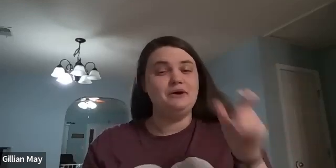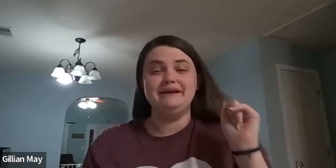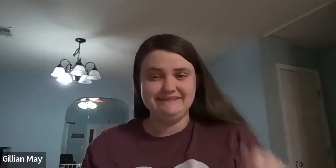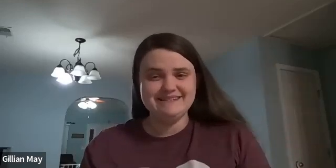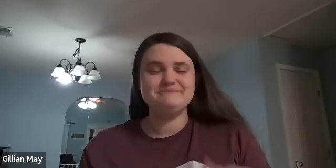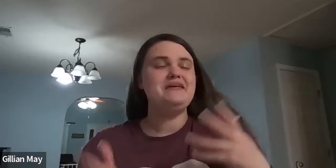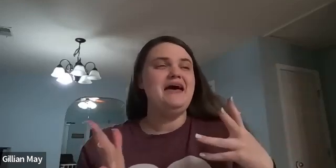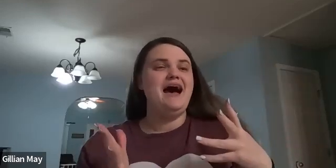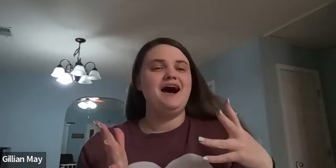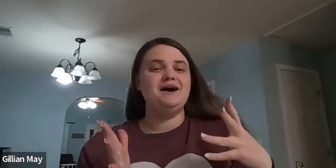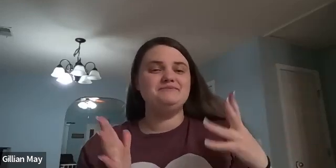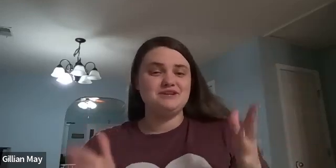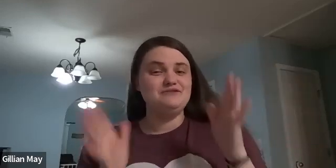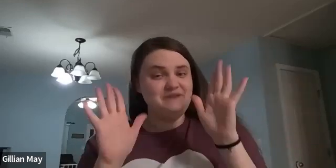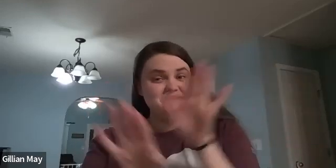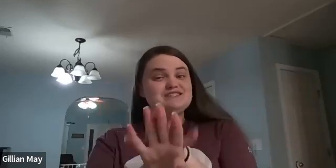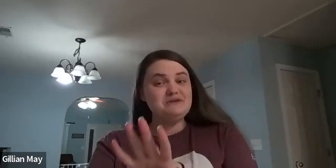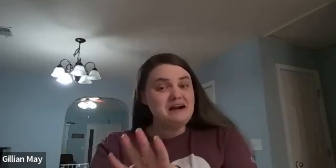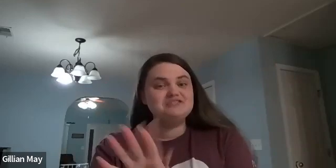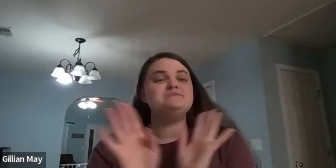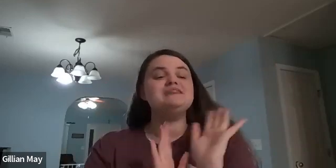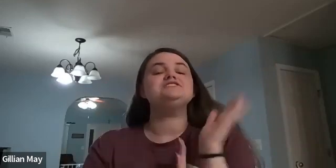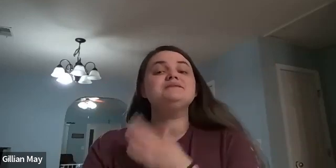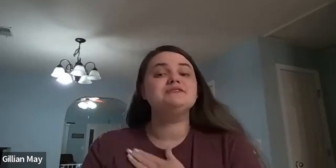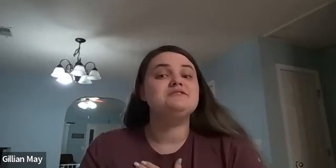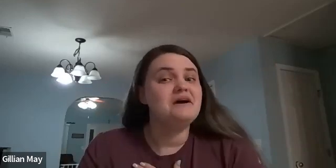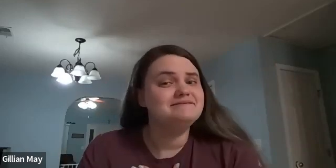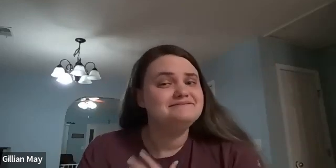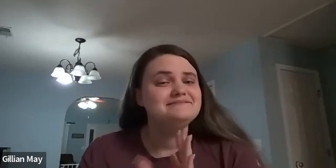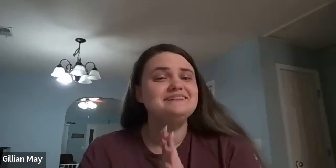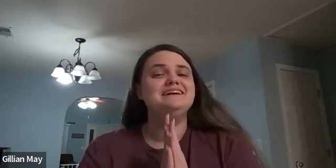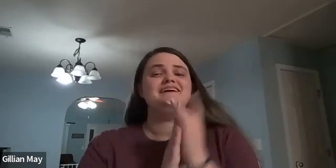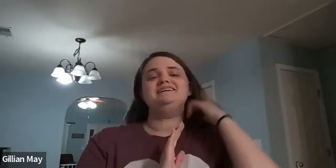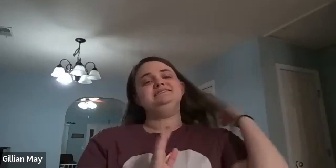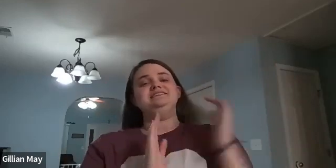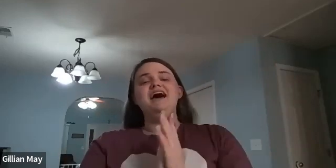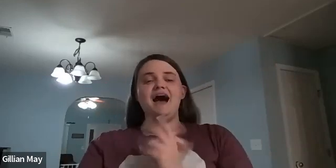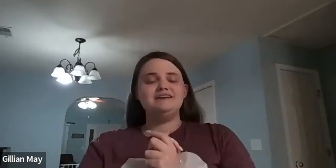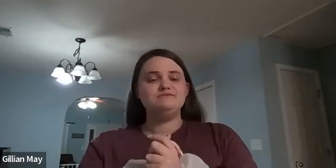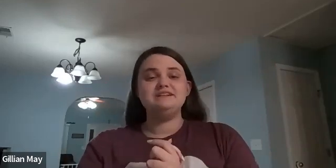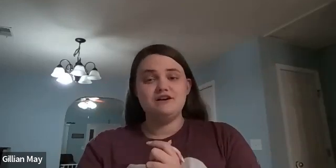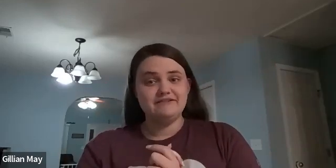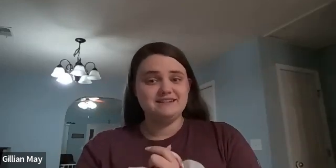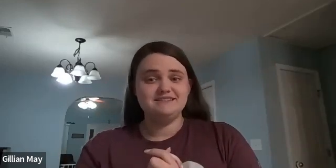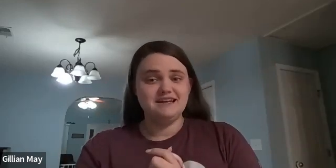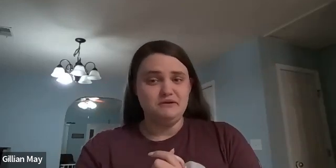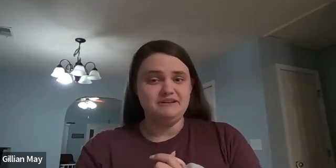need this. So if you need me to slow down, just be like, Gillian, please slow down. Because I can really talk fast. I really